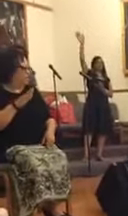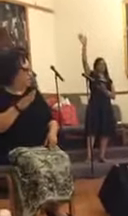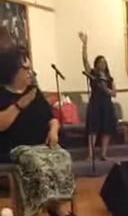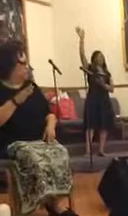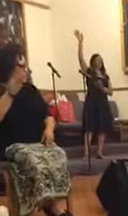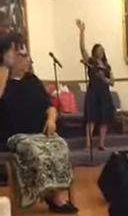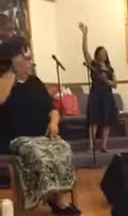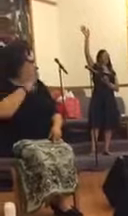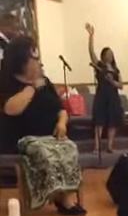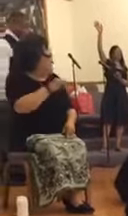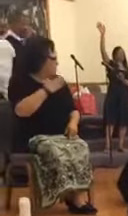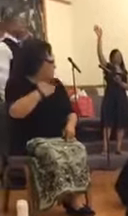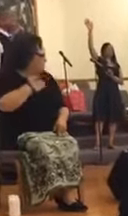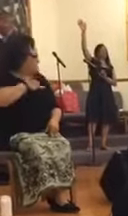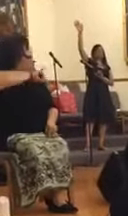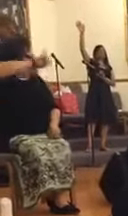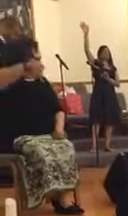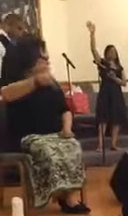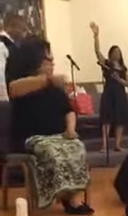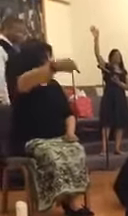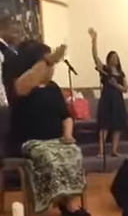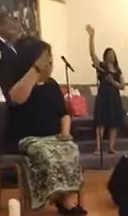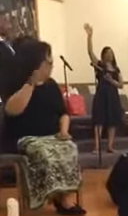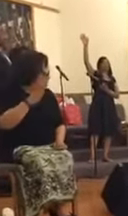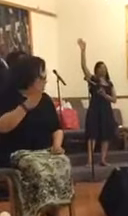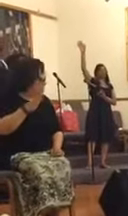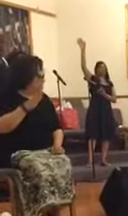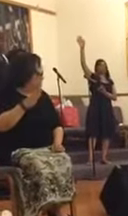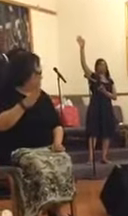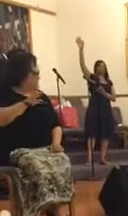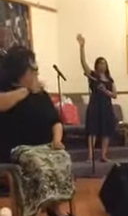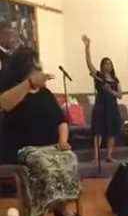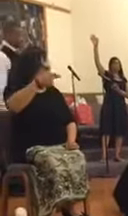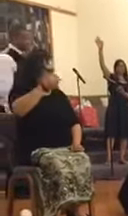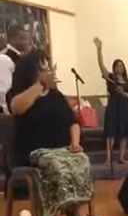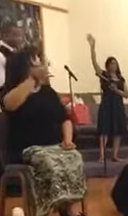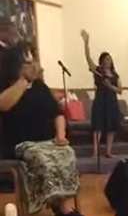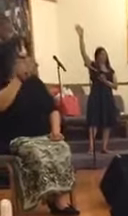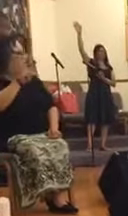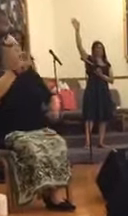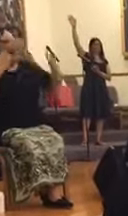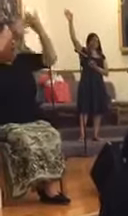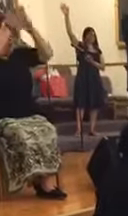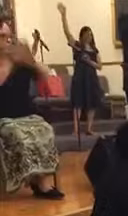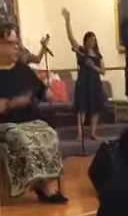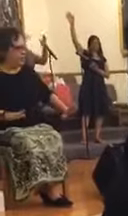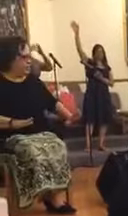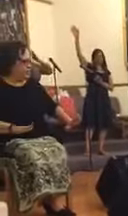Thank you.